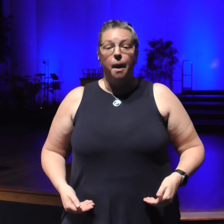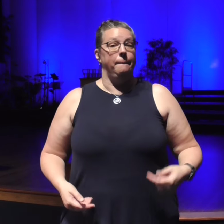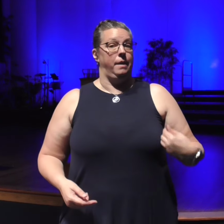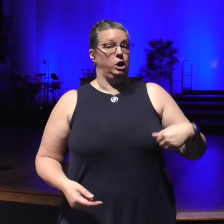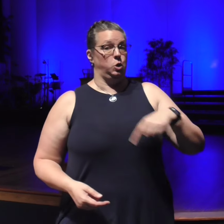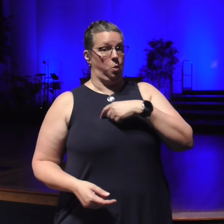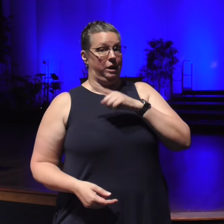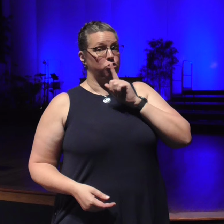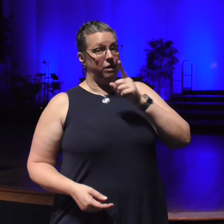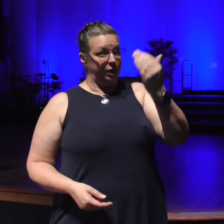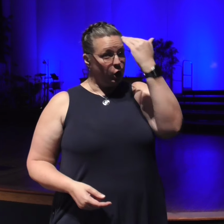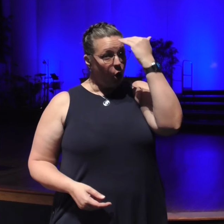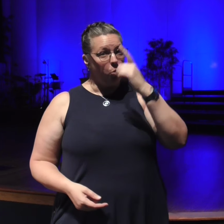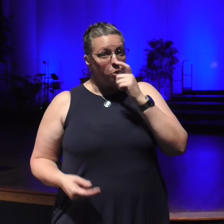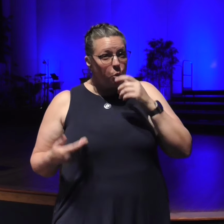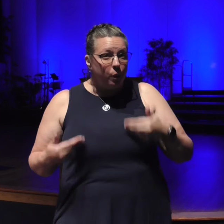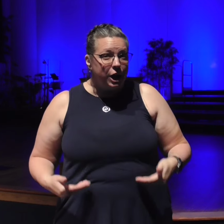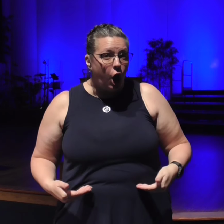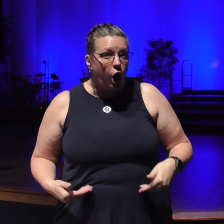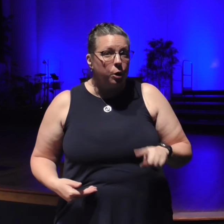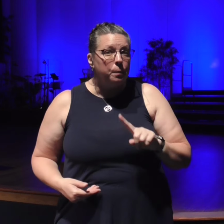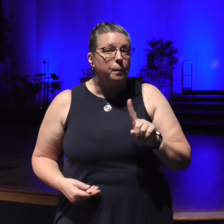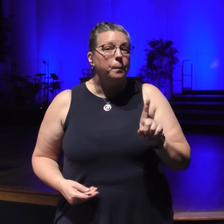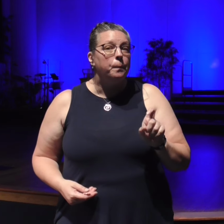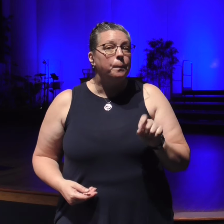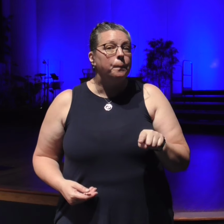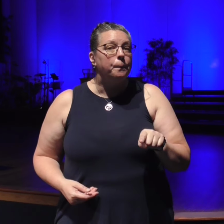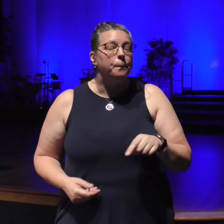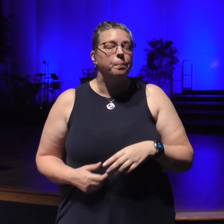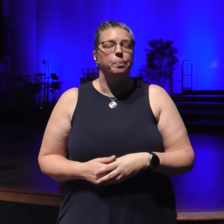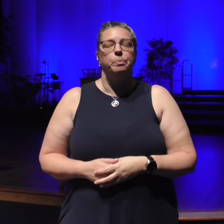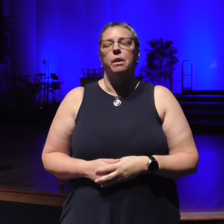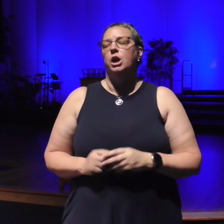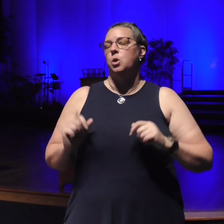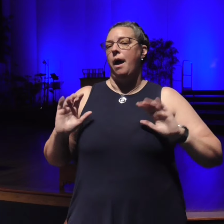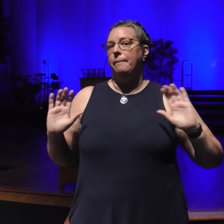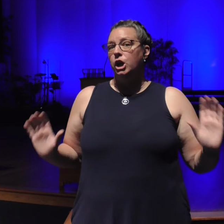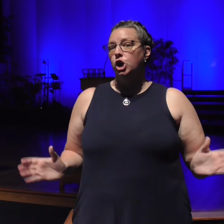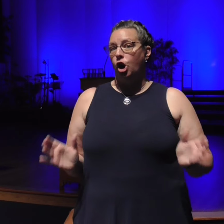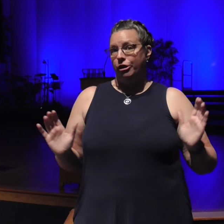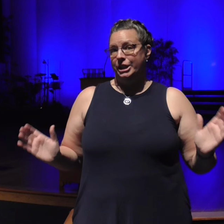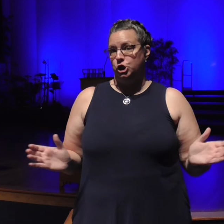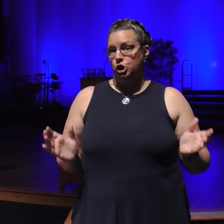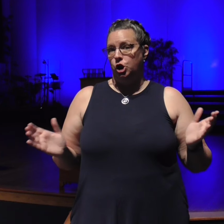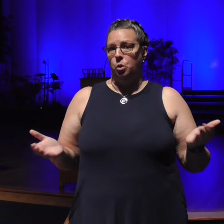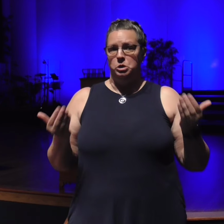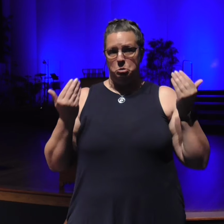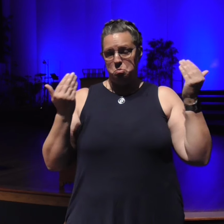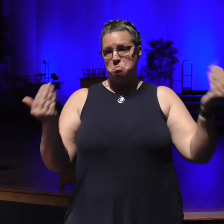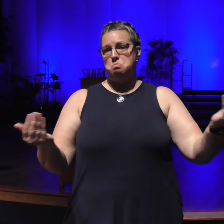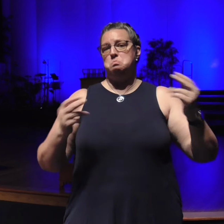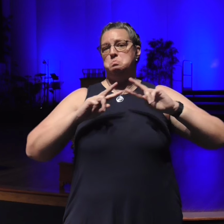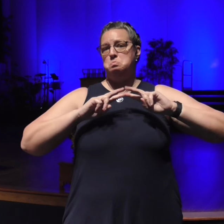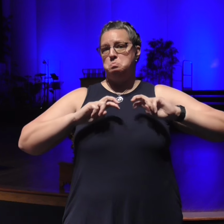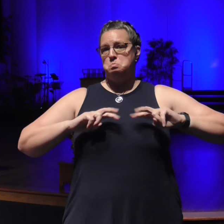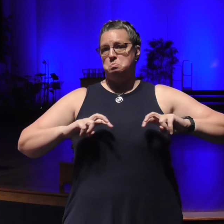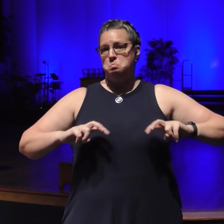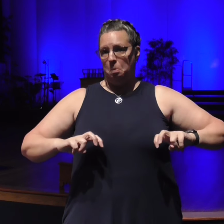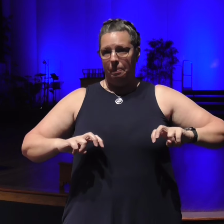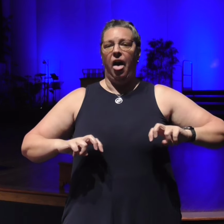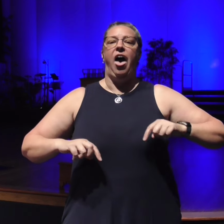really know who we are? So I'm just encouraging you to start checking in and saying, this is who